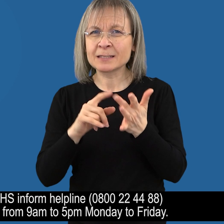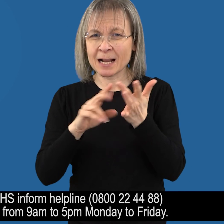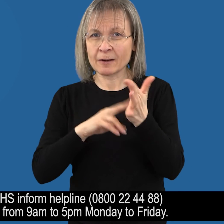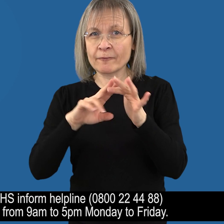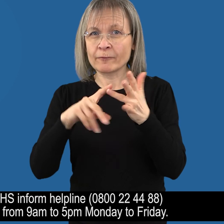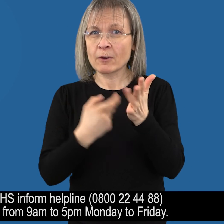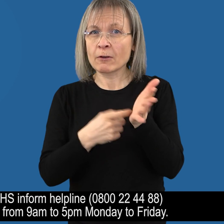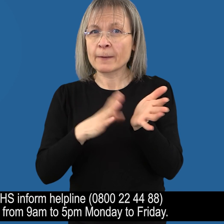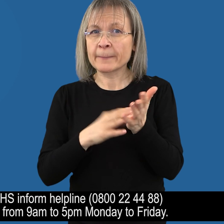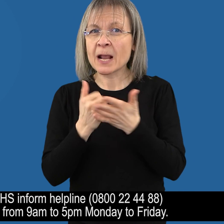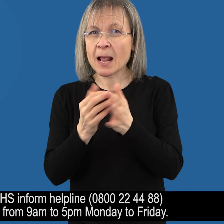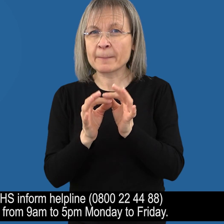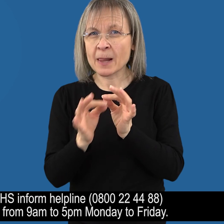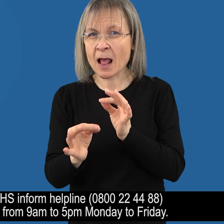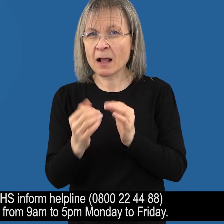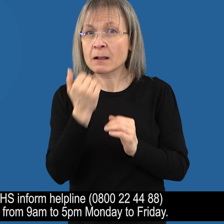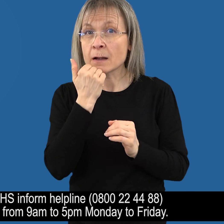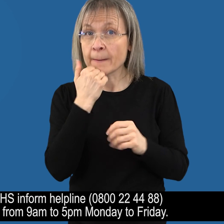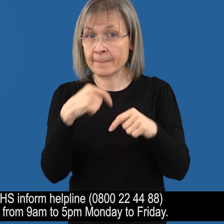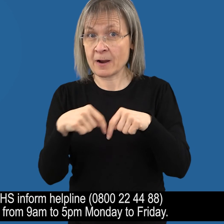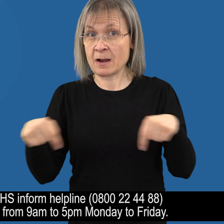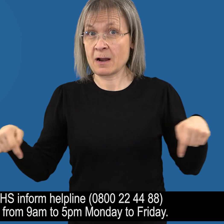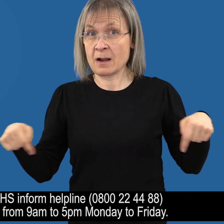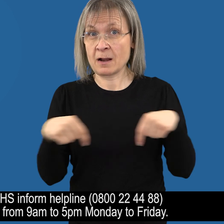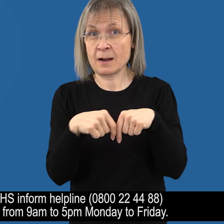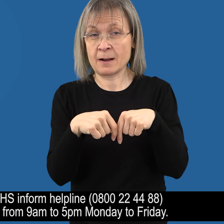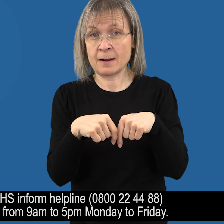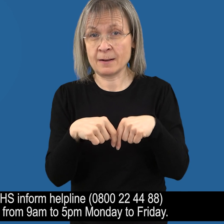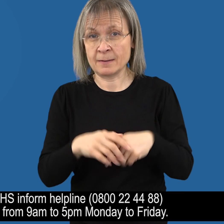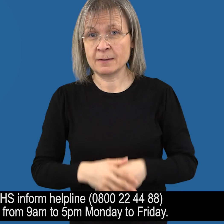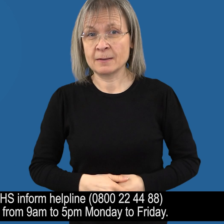The NHS Inform Helpline 0800 22